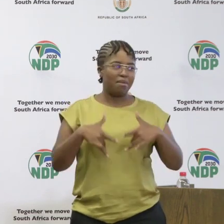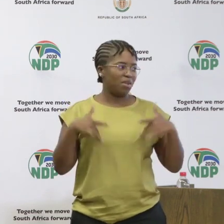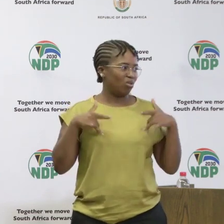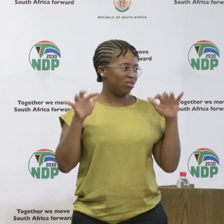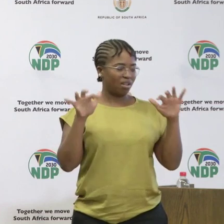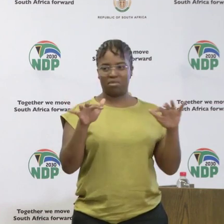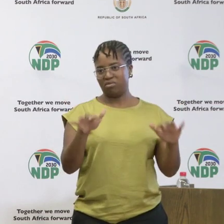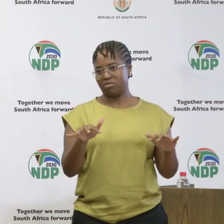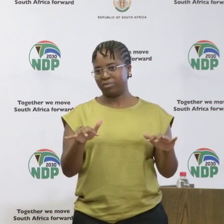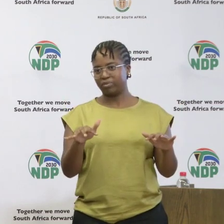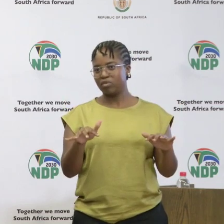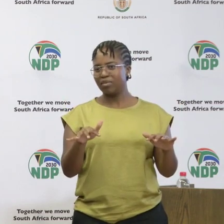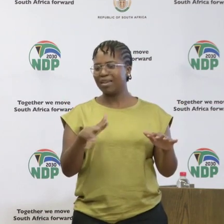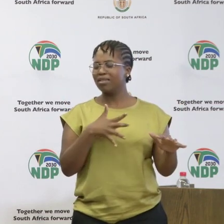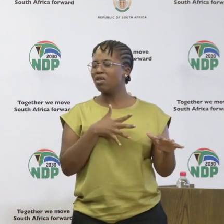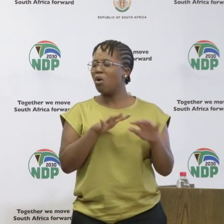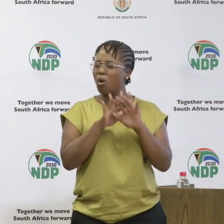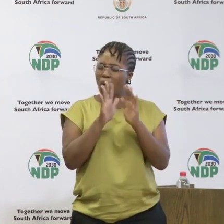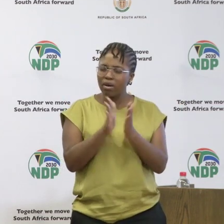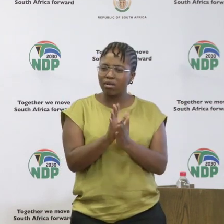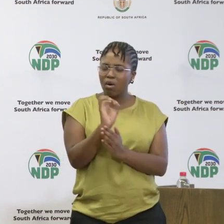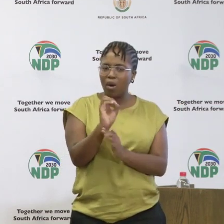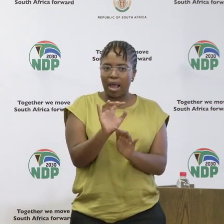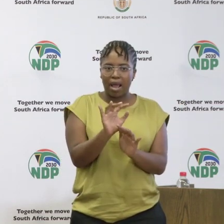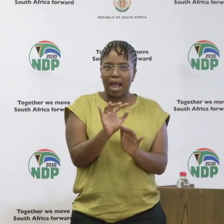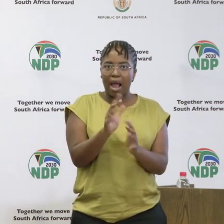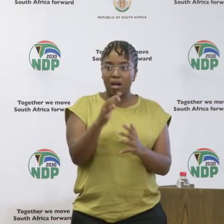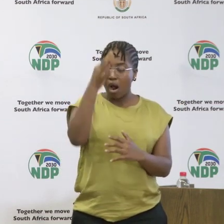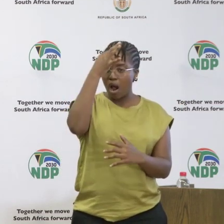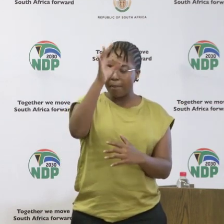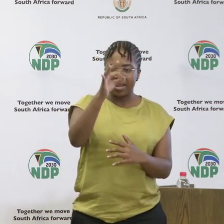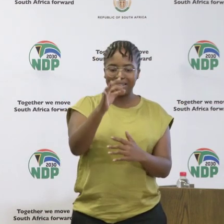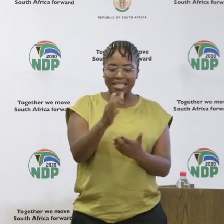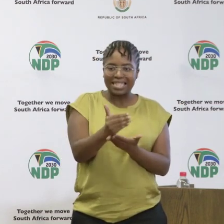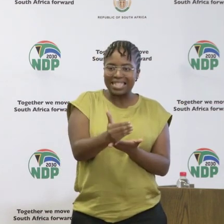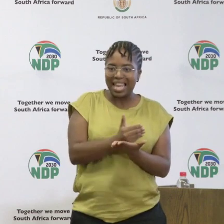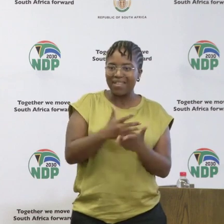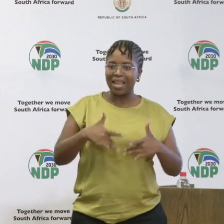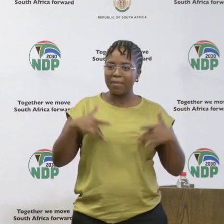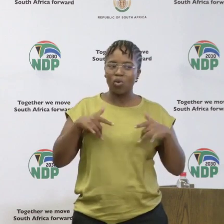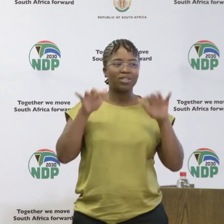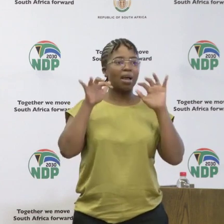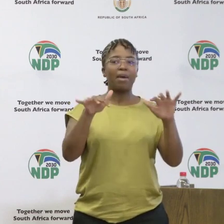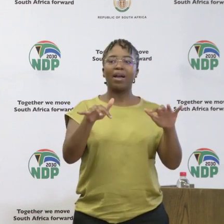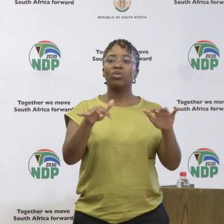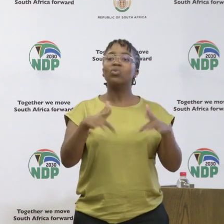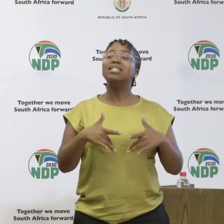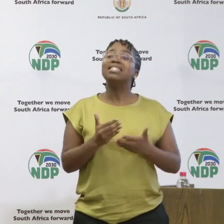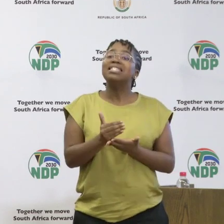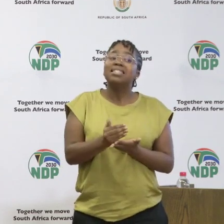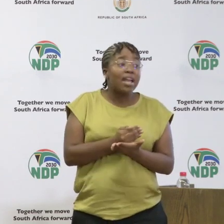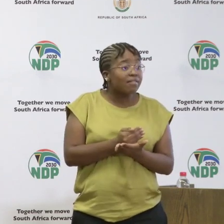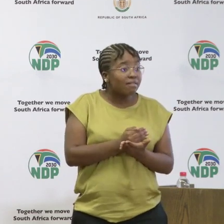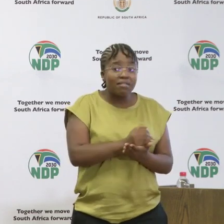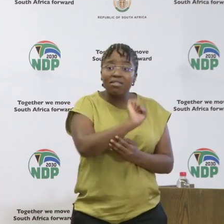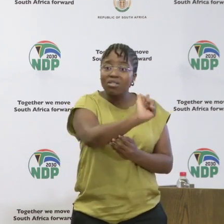All measures available to the state to save lives. And the only way for all